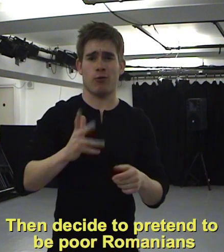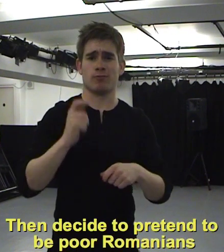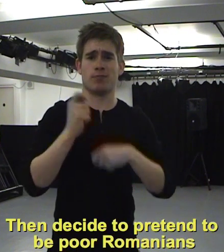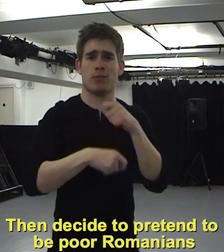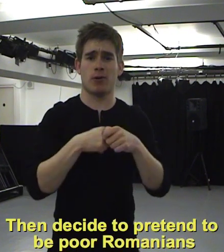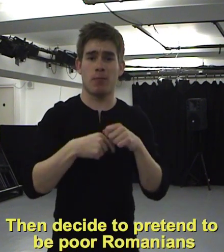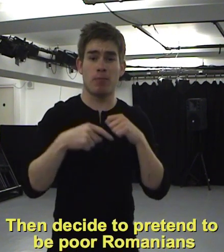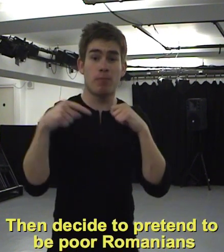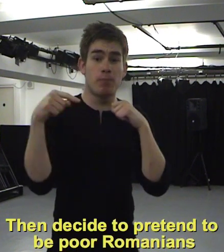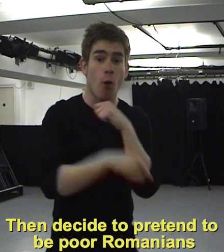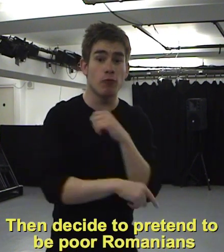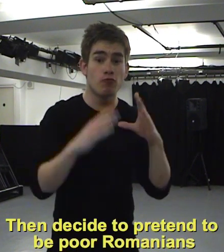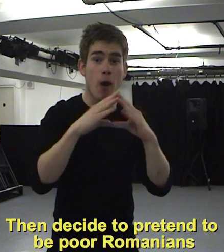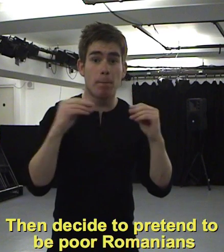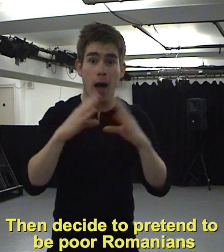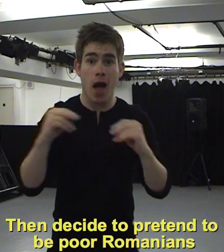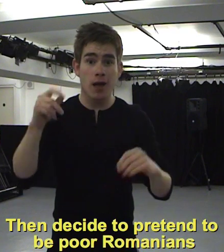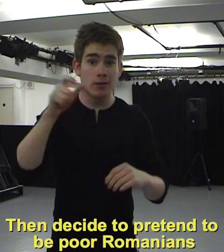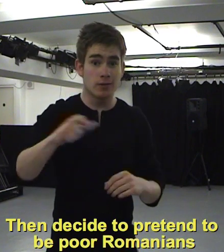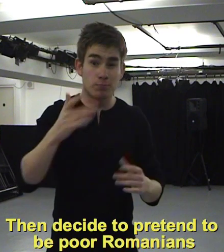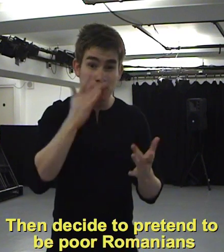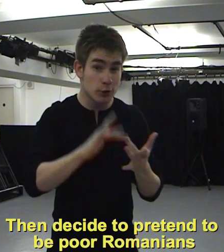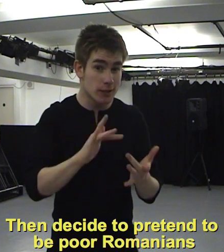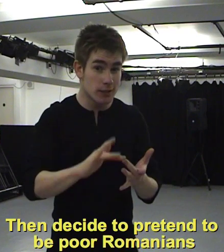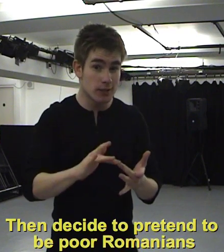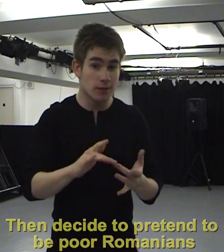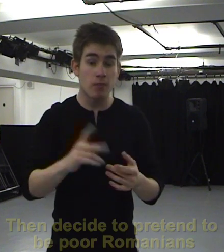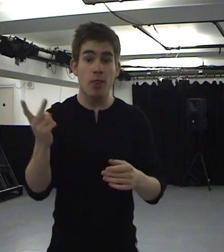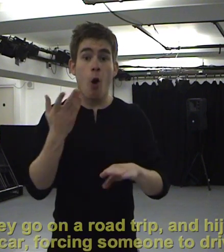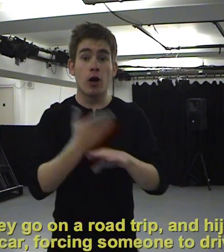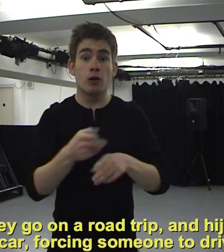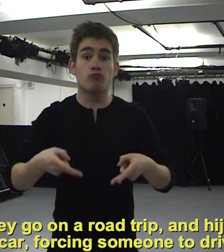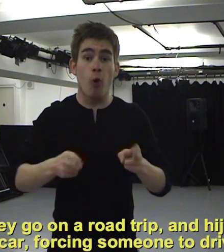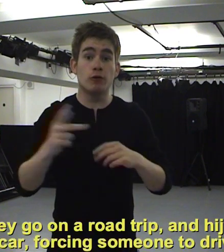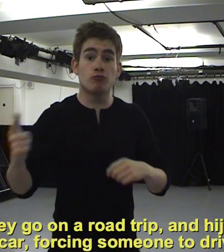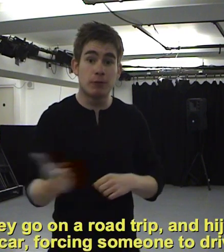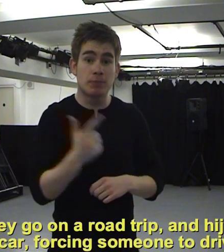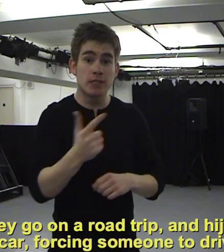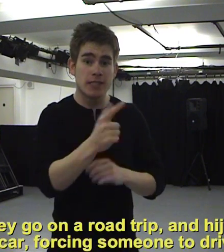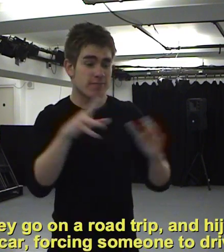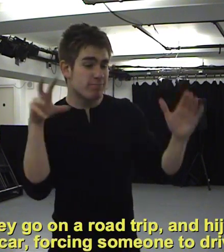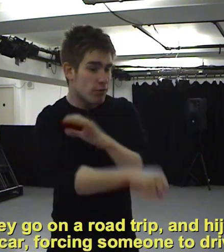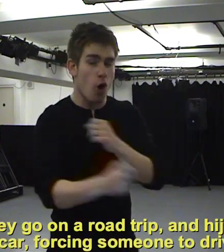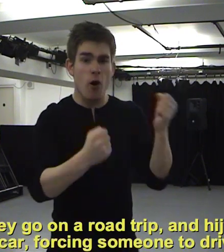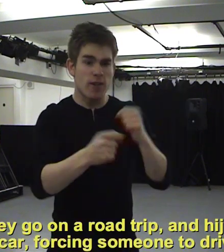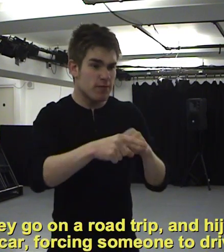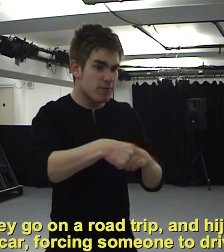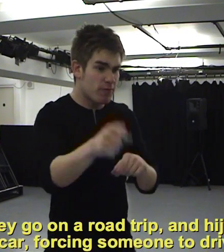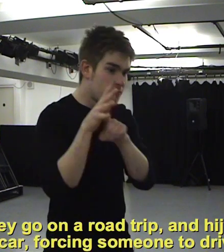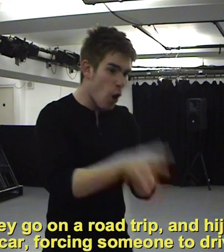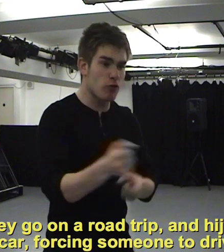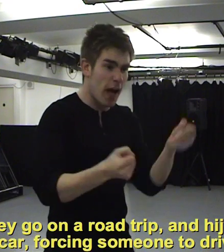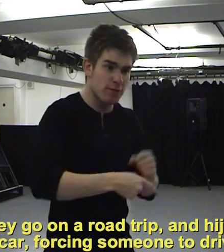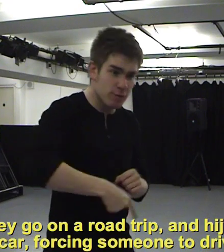They then decide to pretend to be poor Romanians They go on a road trip and hijack a car forcing someone else to